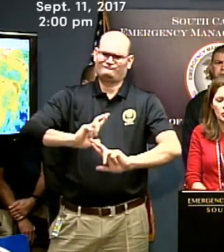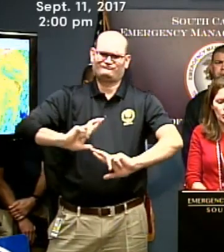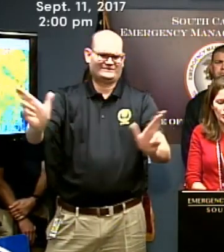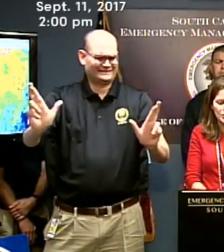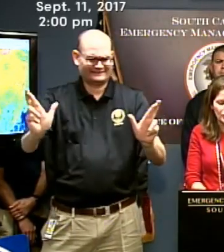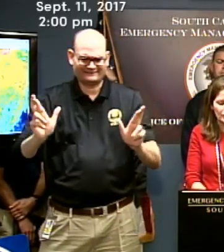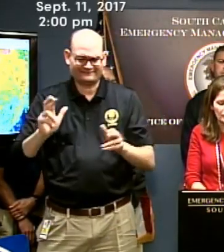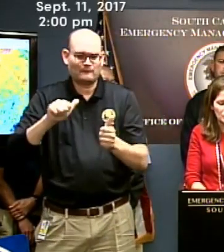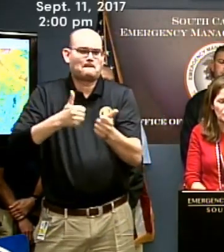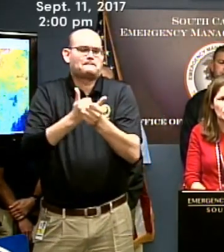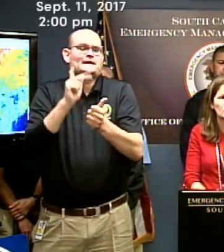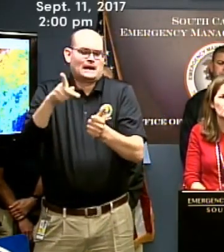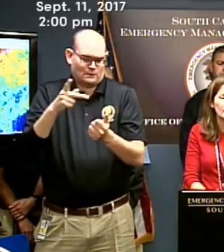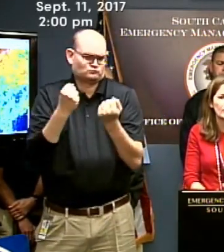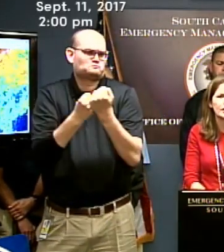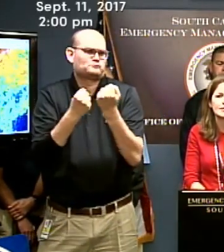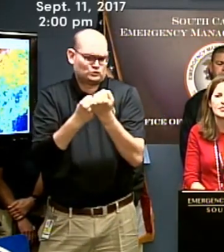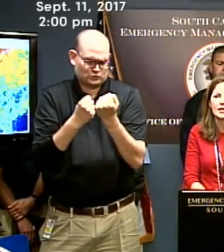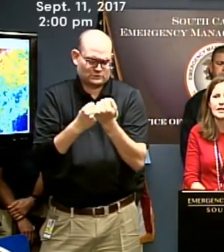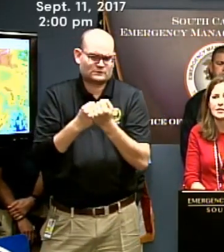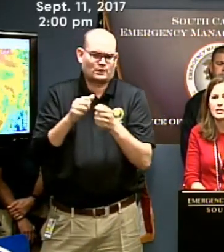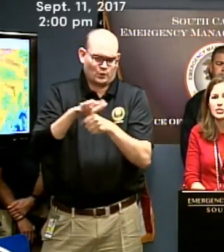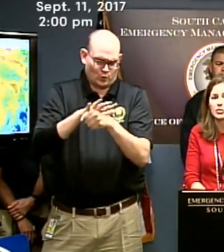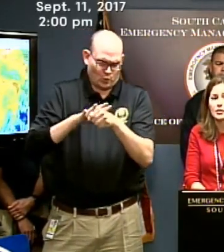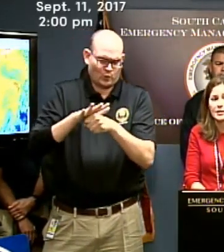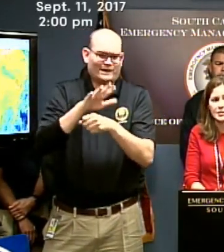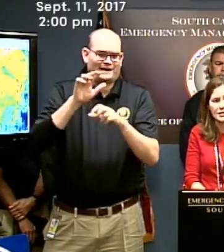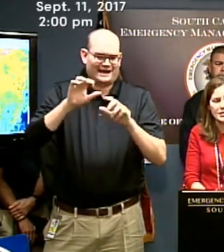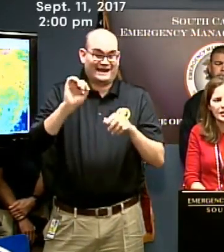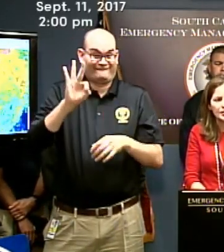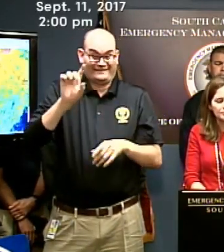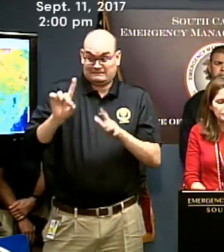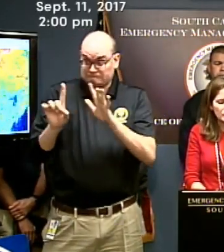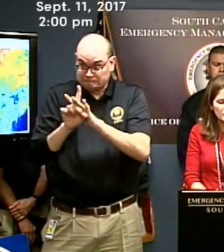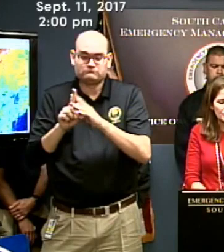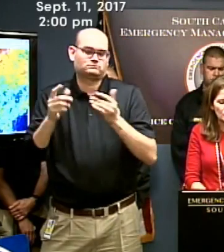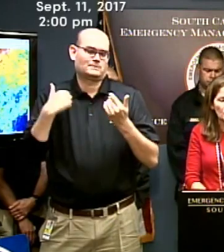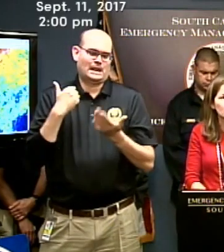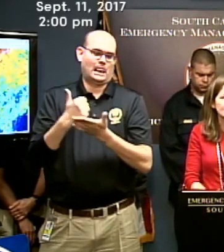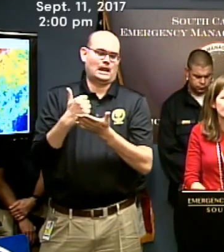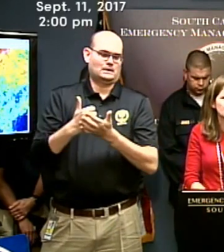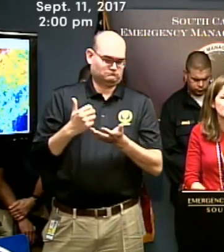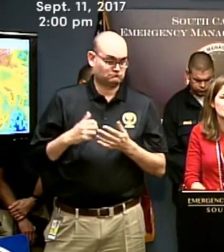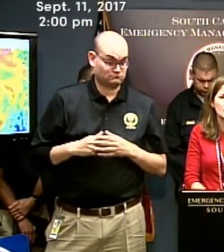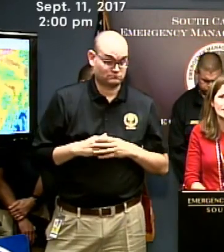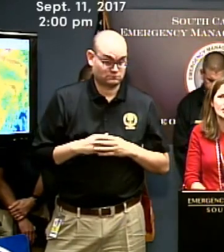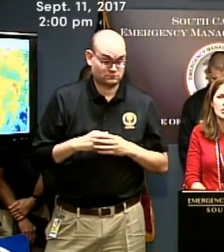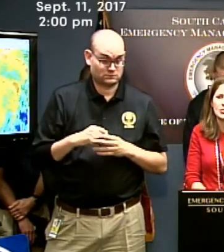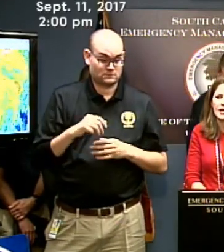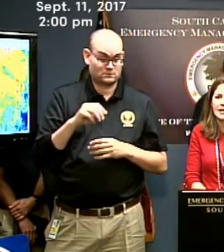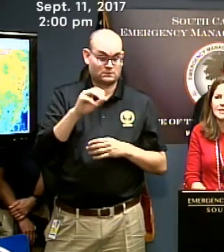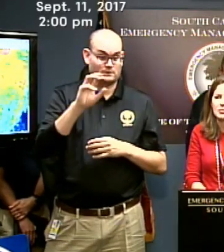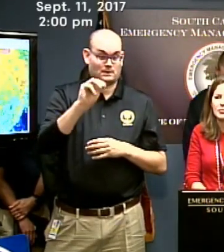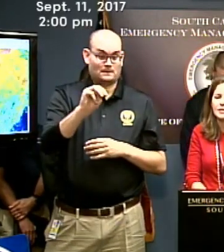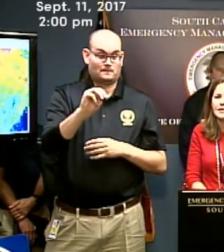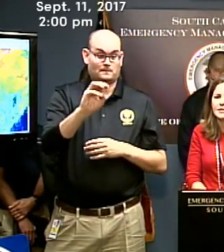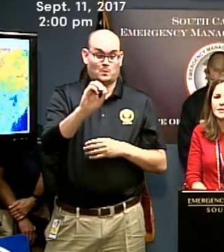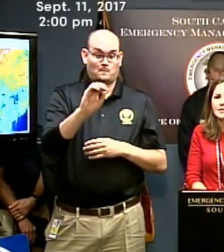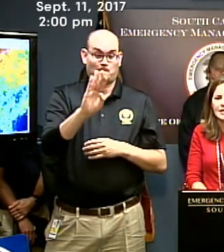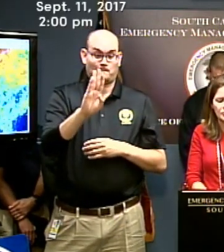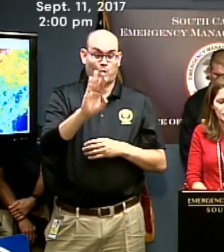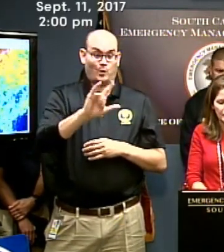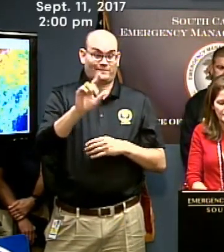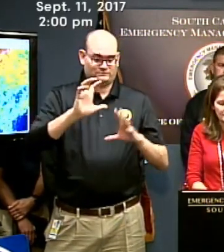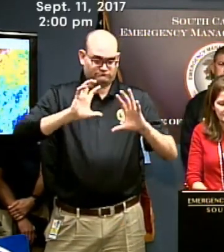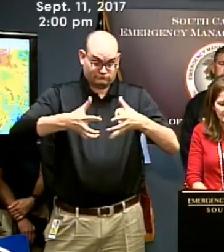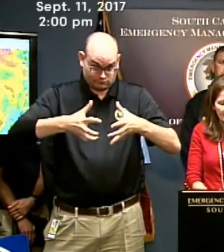and support to the local areas if they need additional assistance. So mobilization is ready to do that as may be needed as